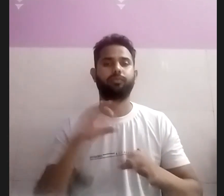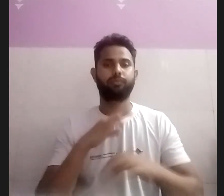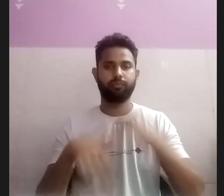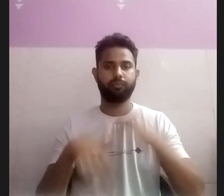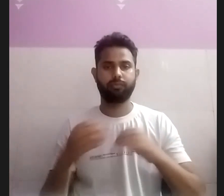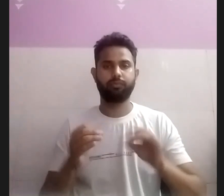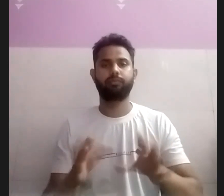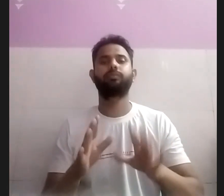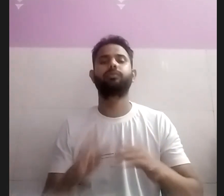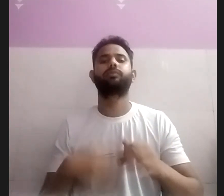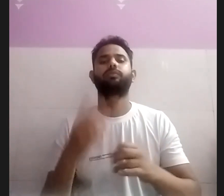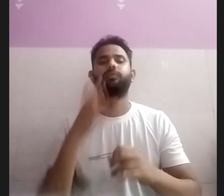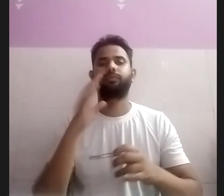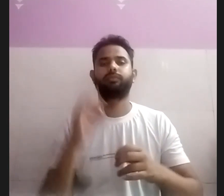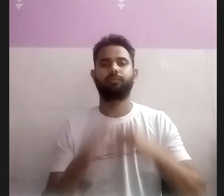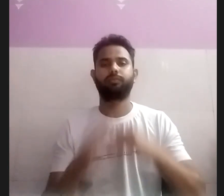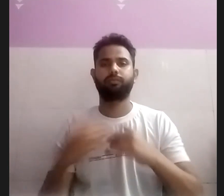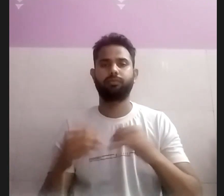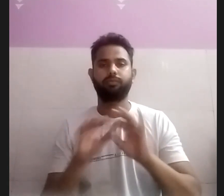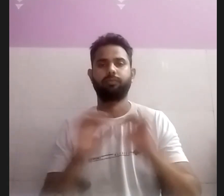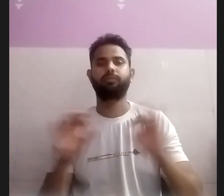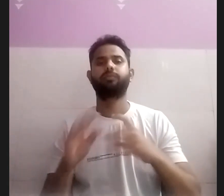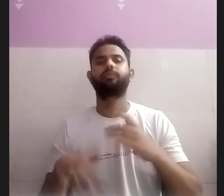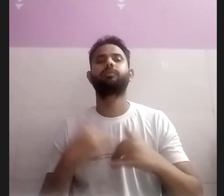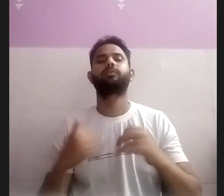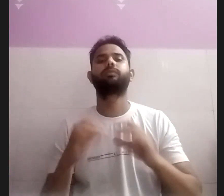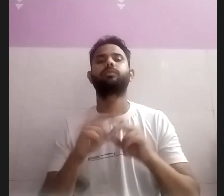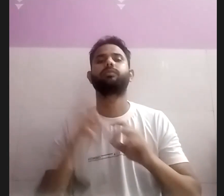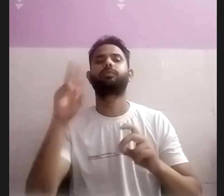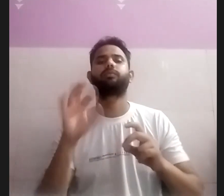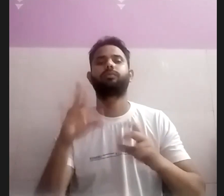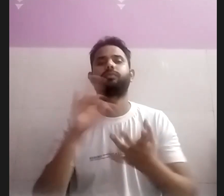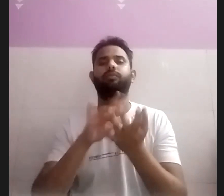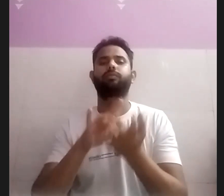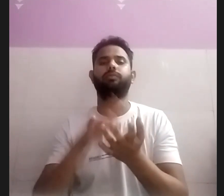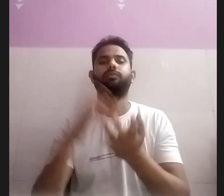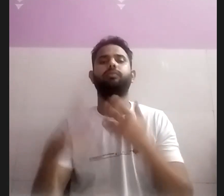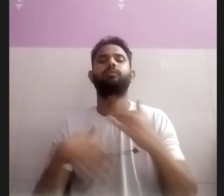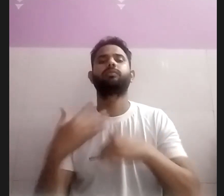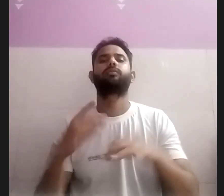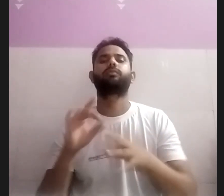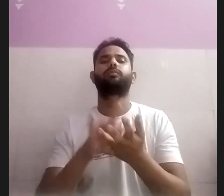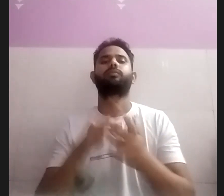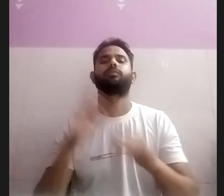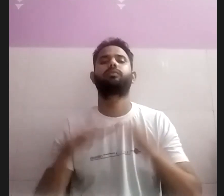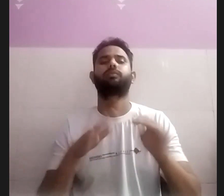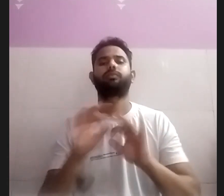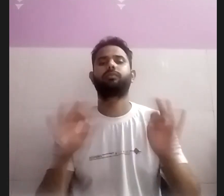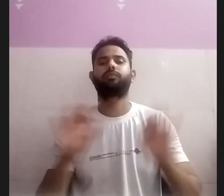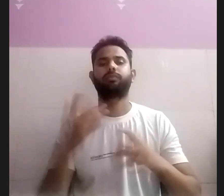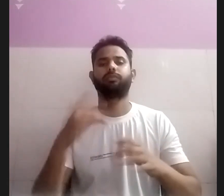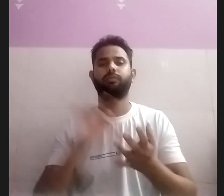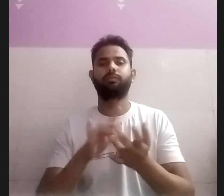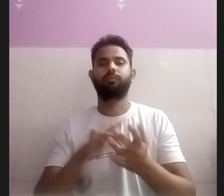Sorry. quick comment about what you said. Yes. For the location, as I said, there's two options. There's one is yes,